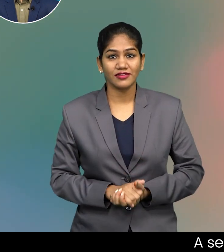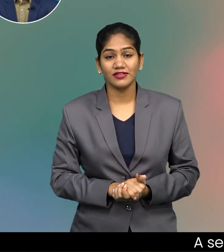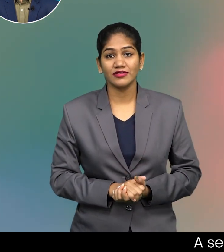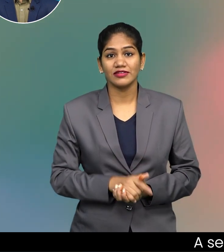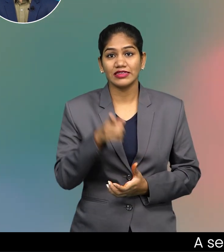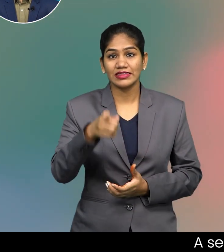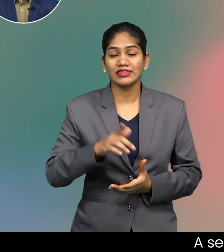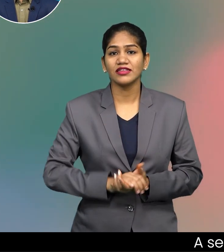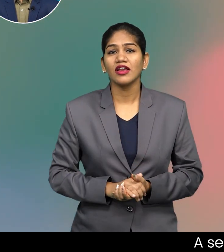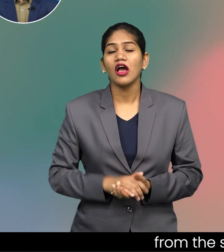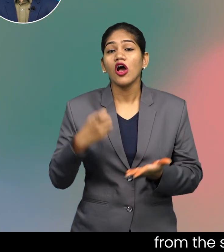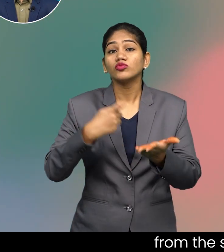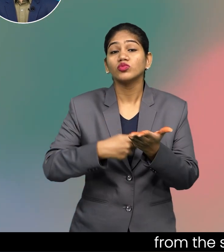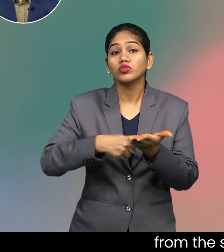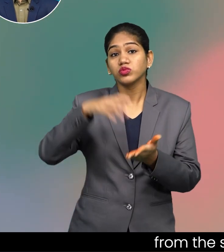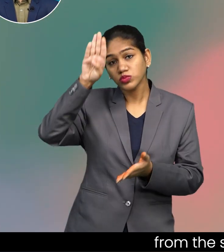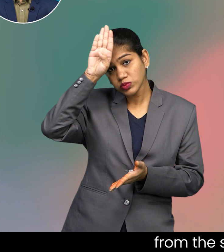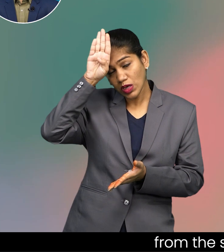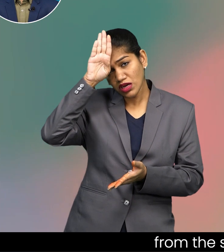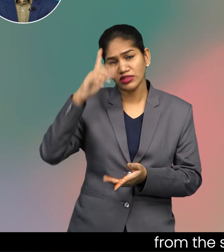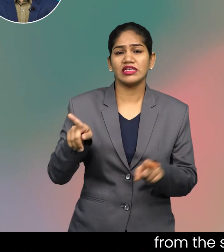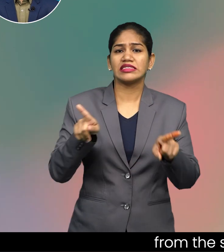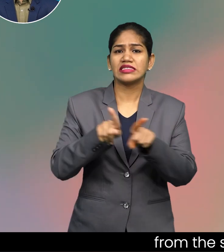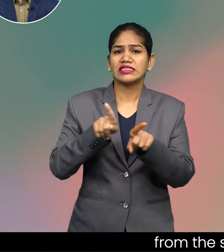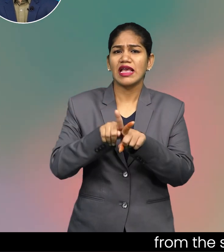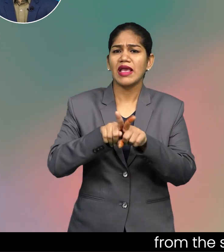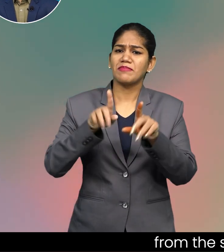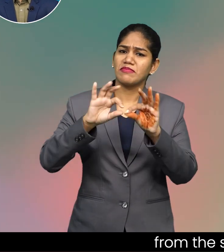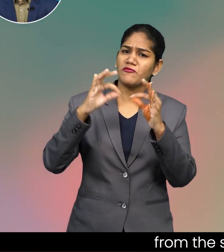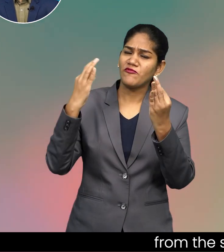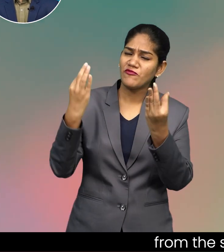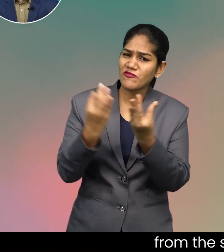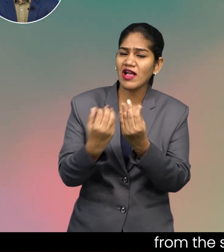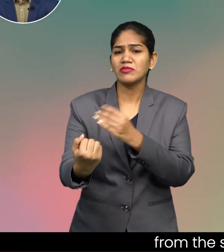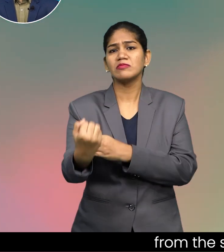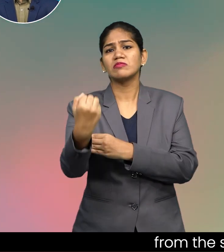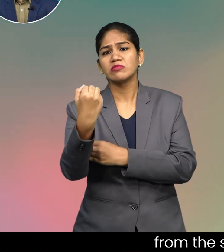a sequence of rulers from the same family or group.